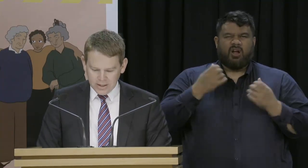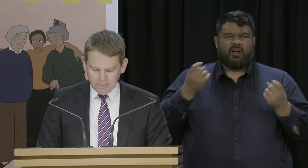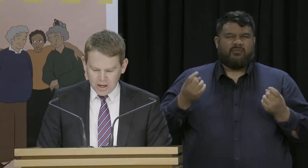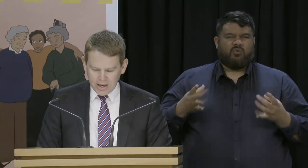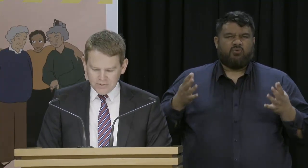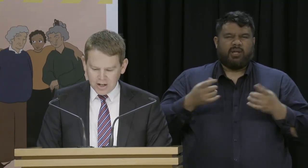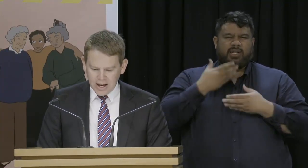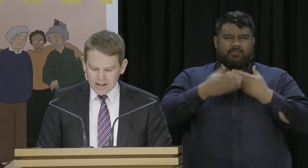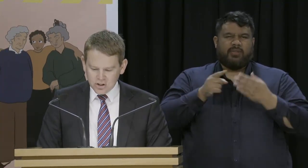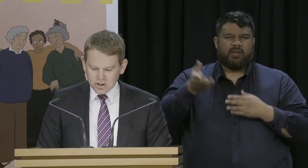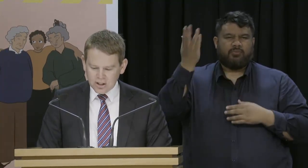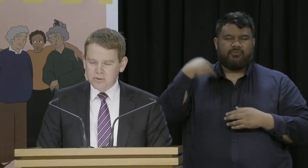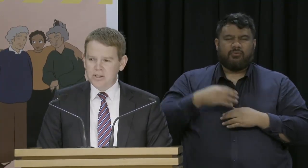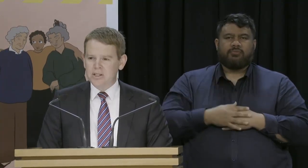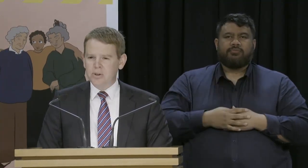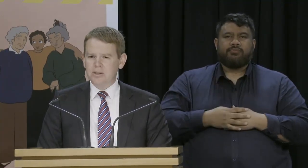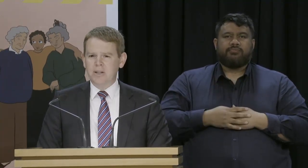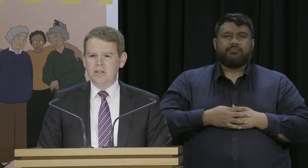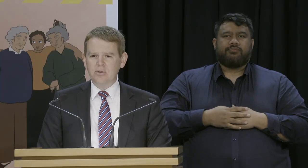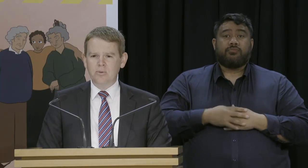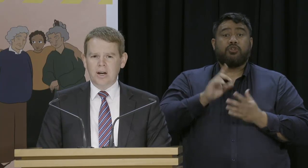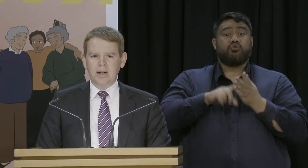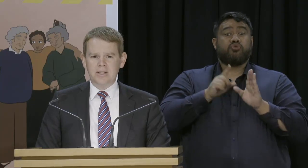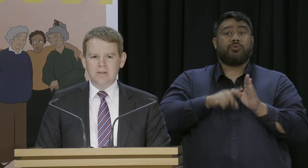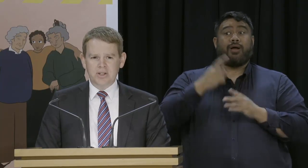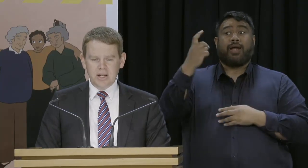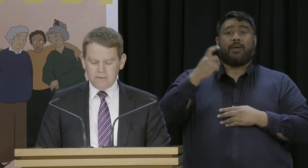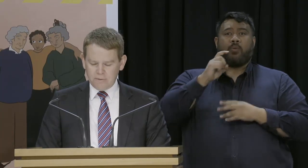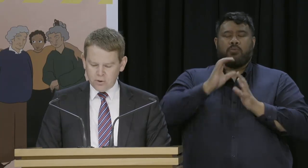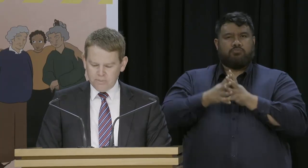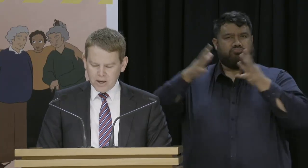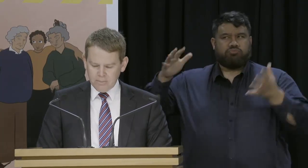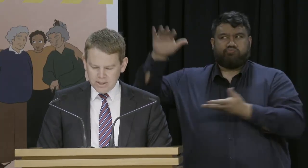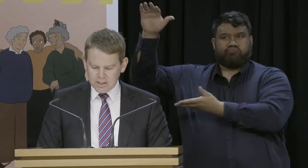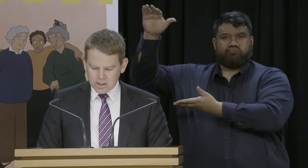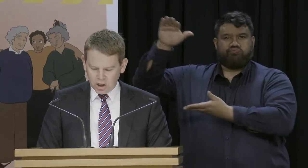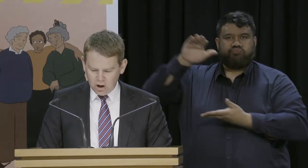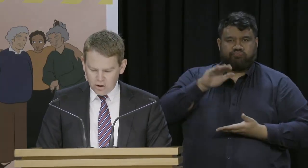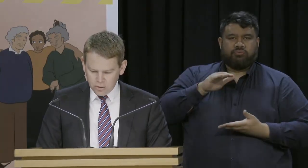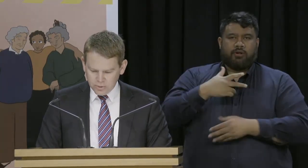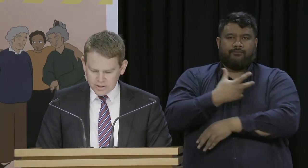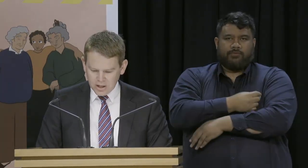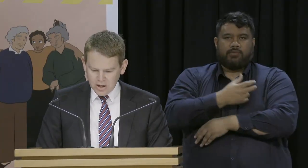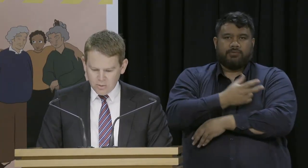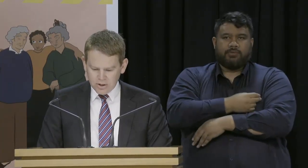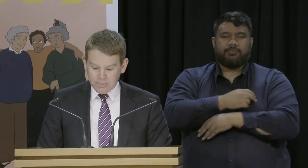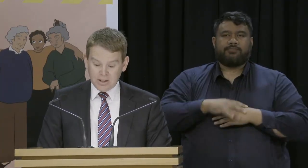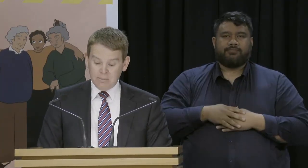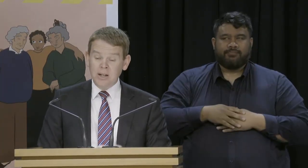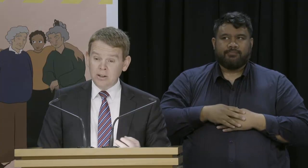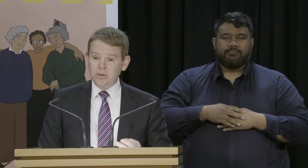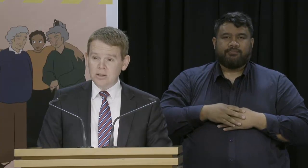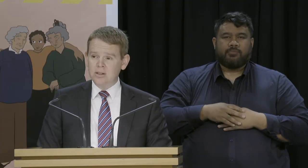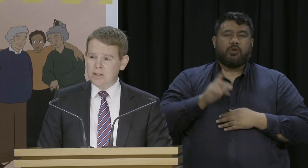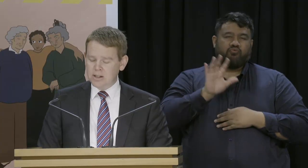that, ahead of the large deliveries that we expect to receive from mid-July onwards, we're expecting